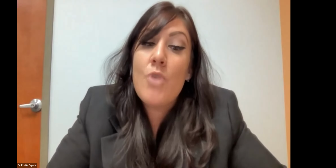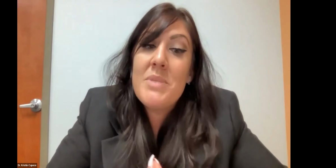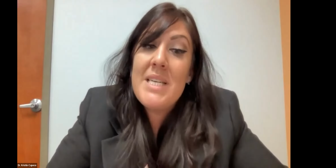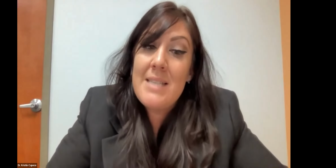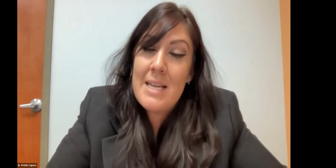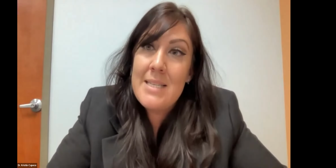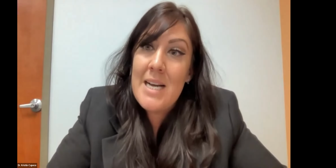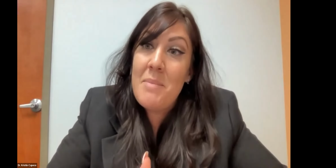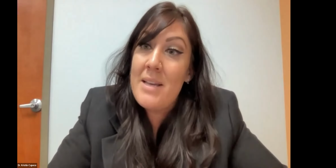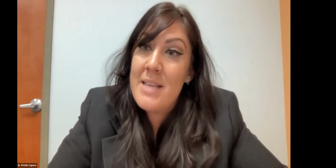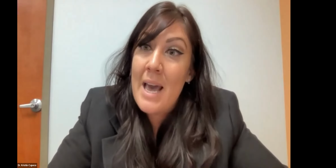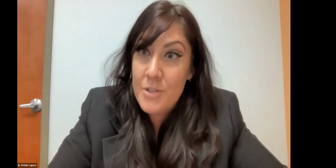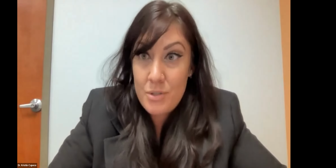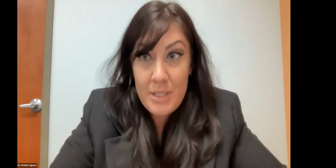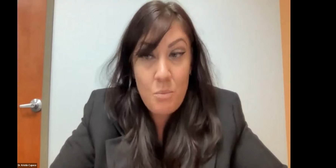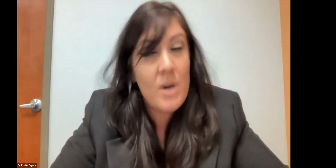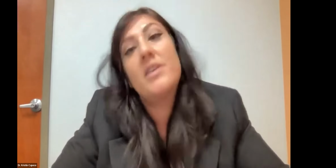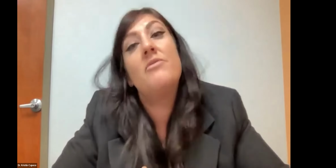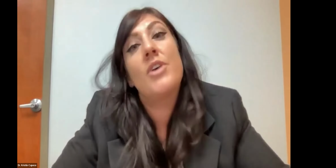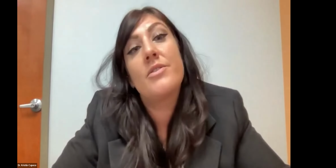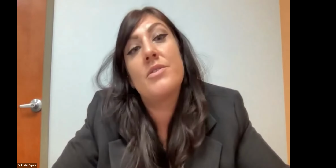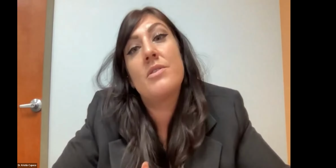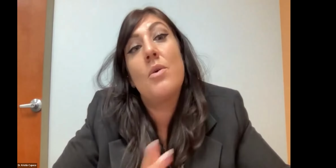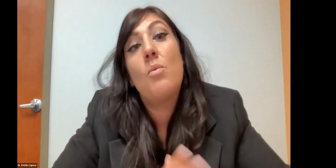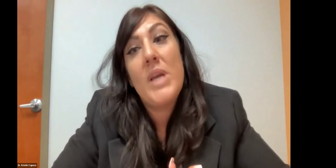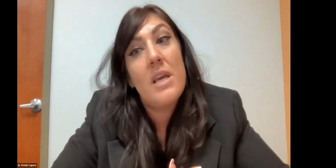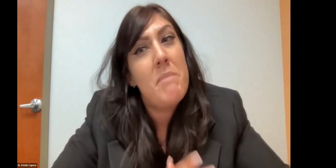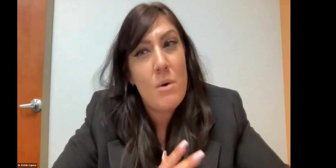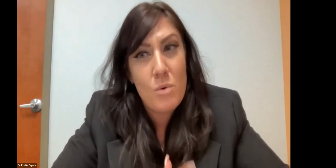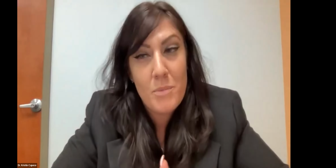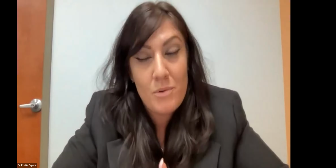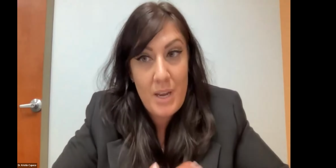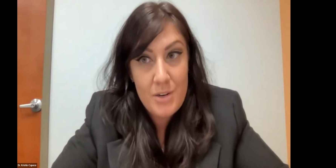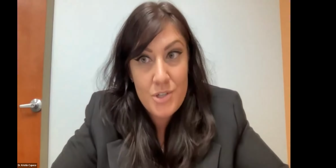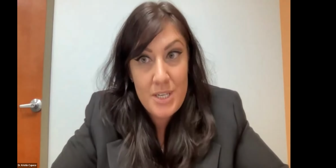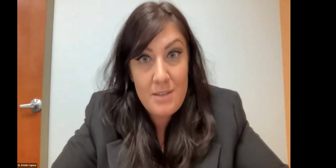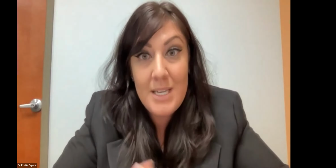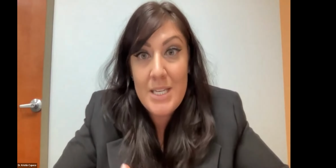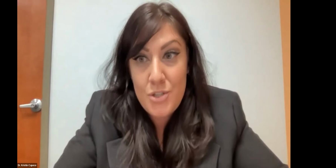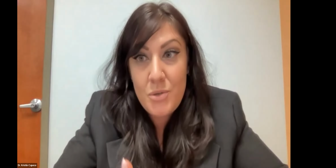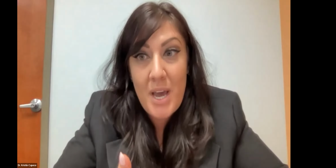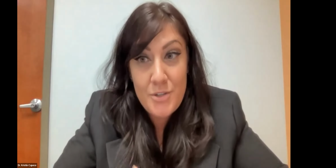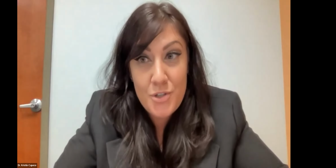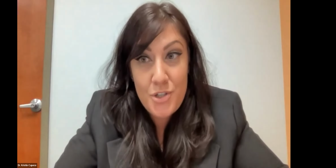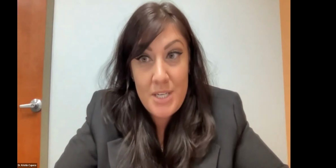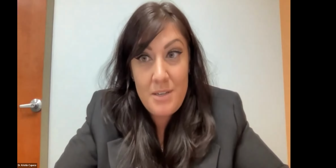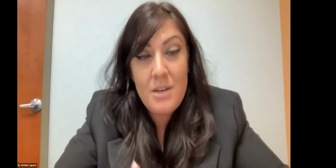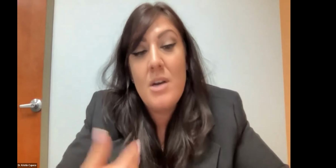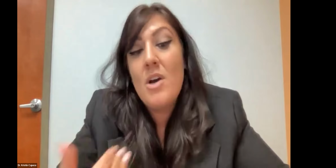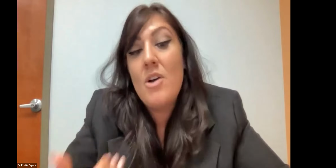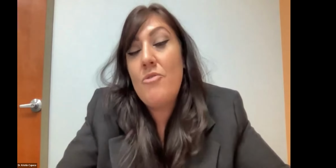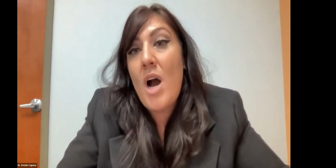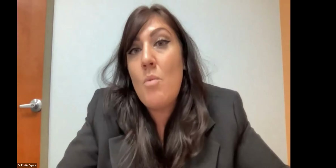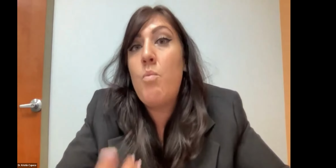The aromatase enzyme is actually what converts the weak male hormone androgen into